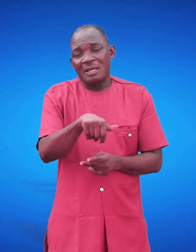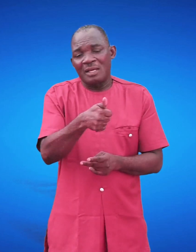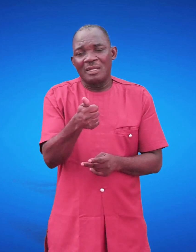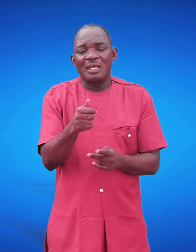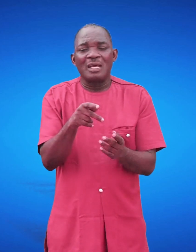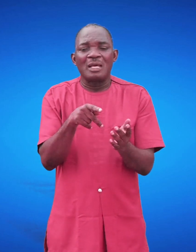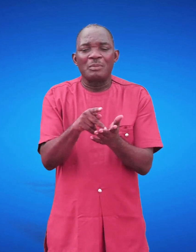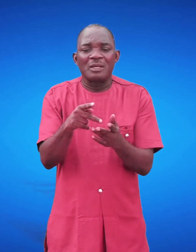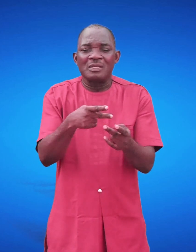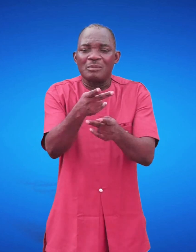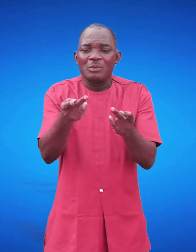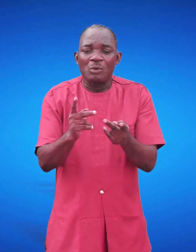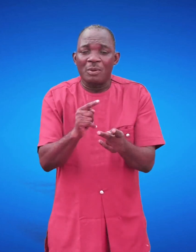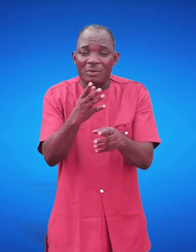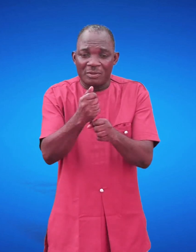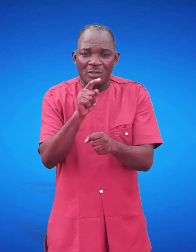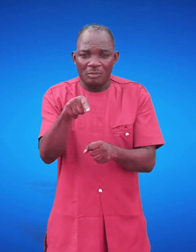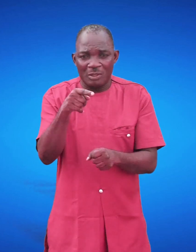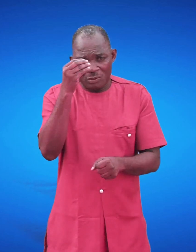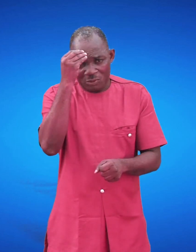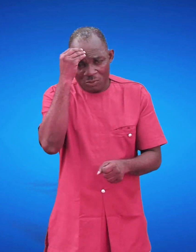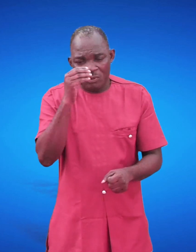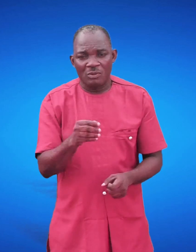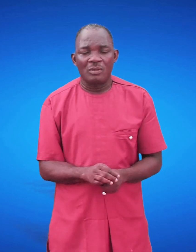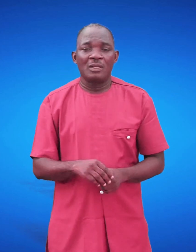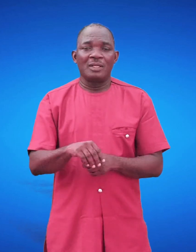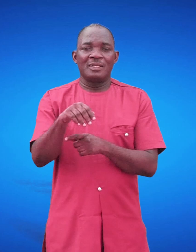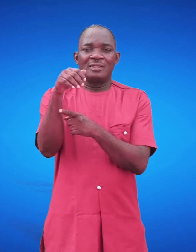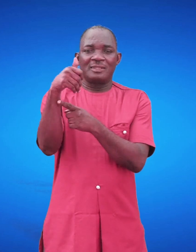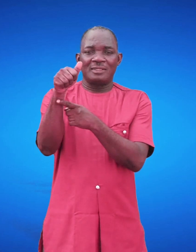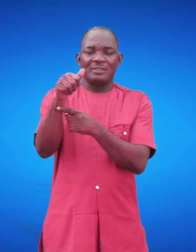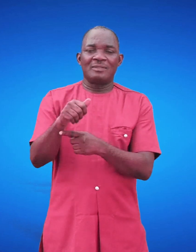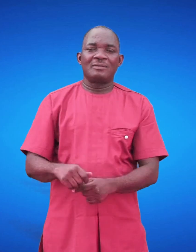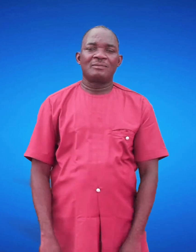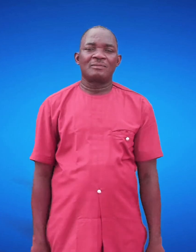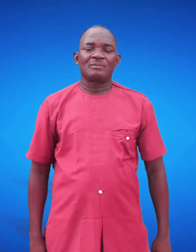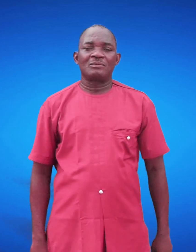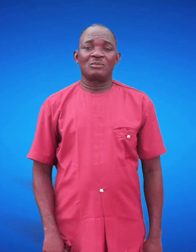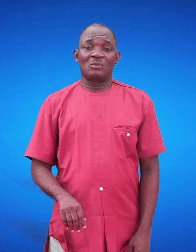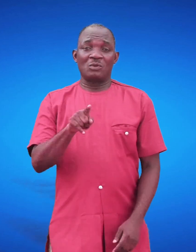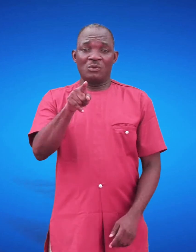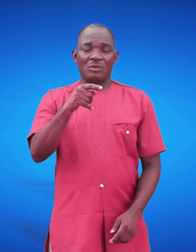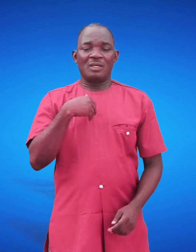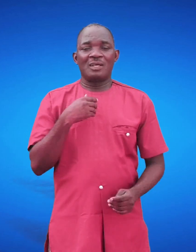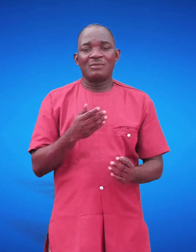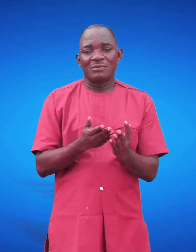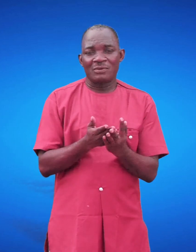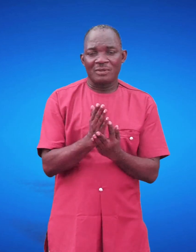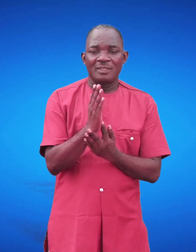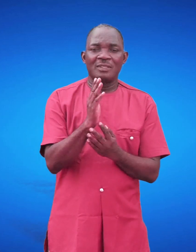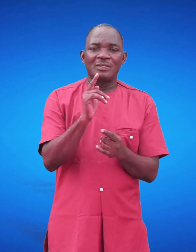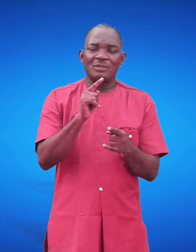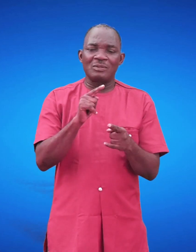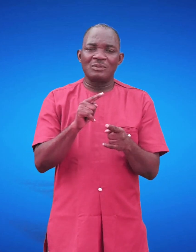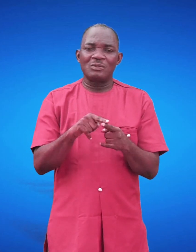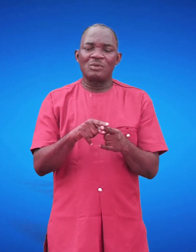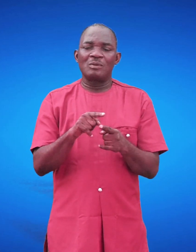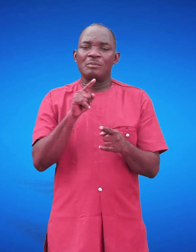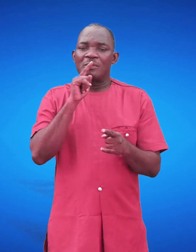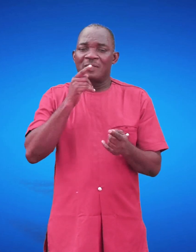payment point. 10. You have the right to be served